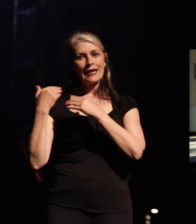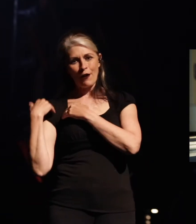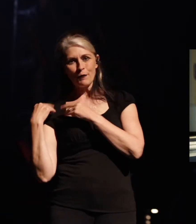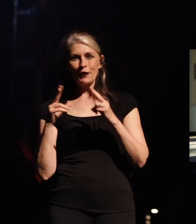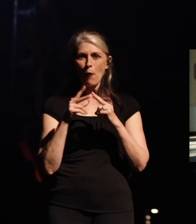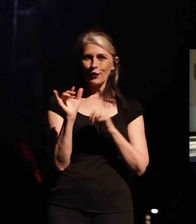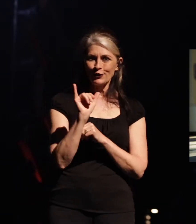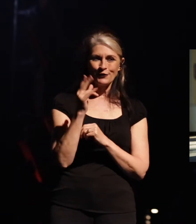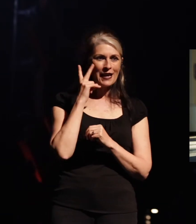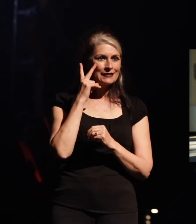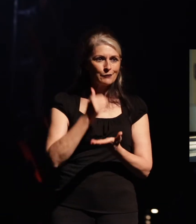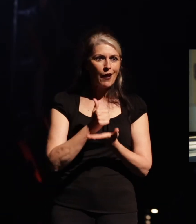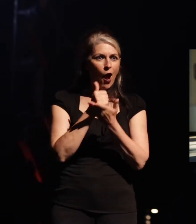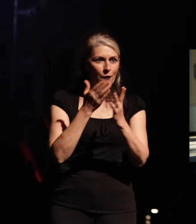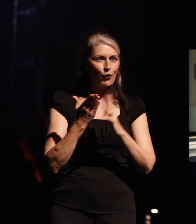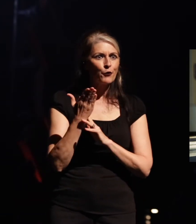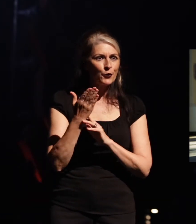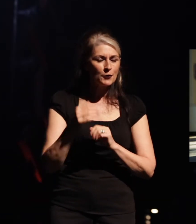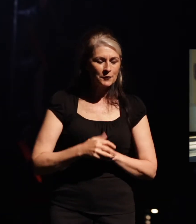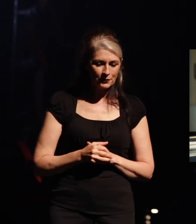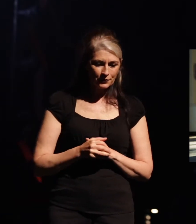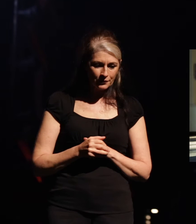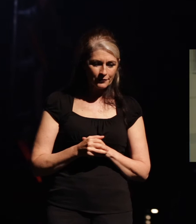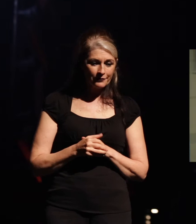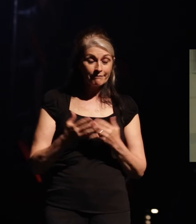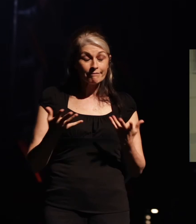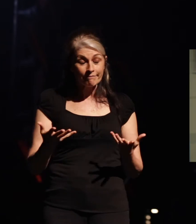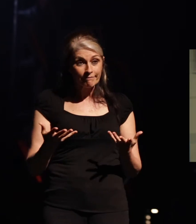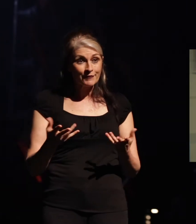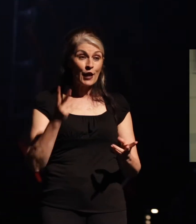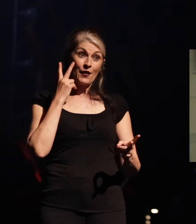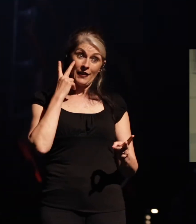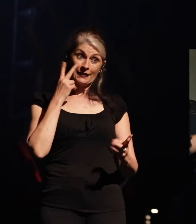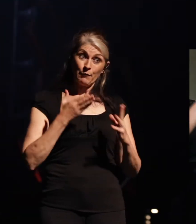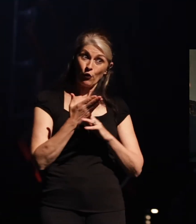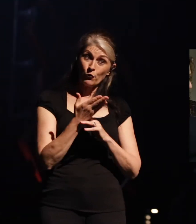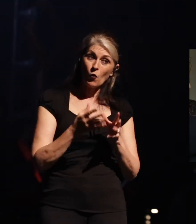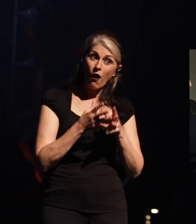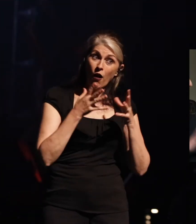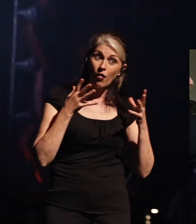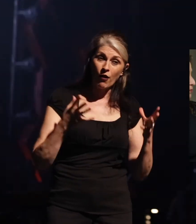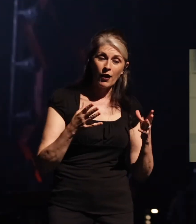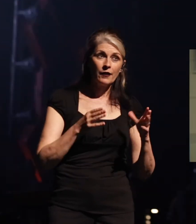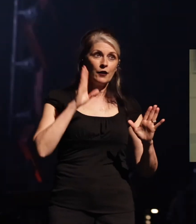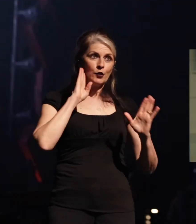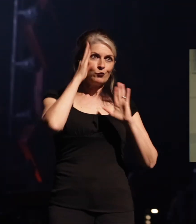have seen me through. And so they have seen me through a lot. Fast forward